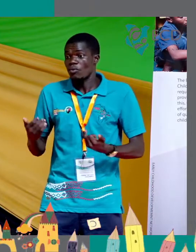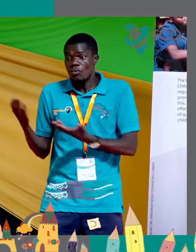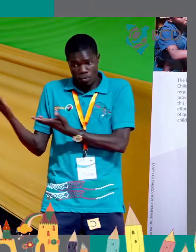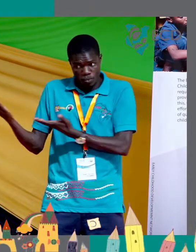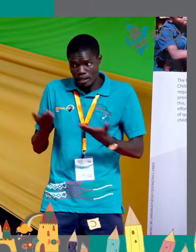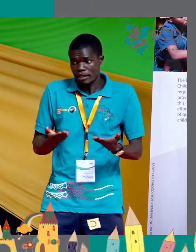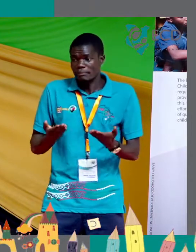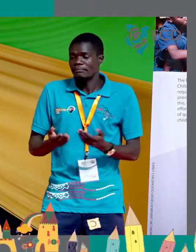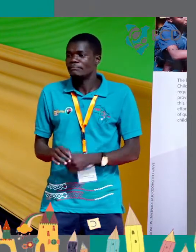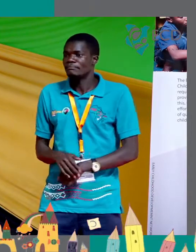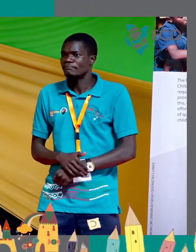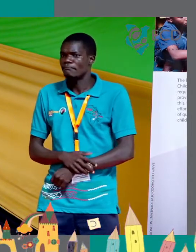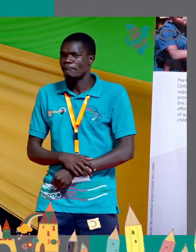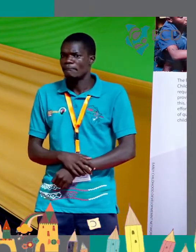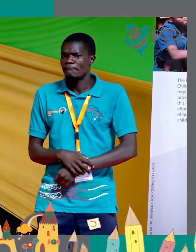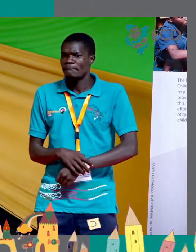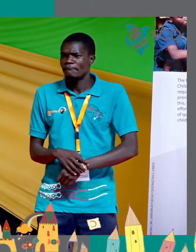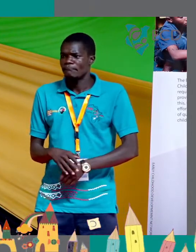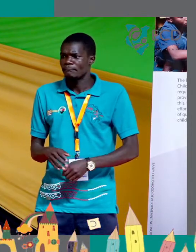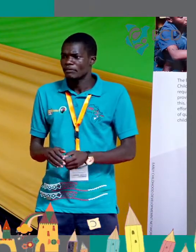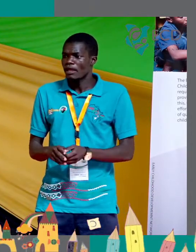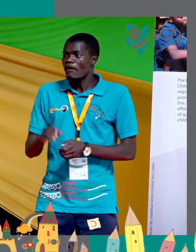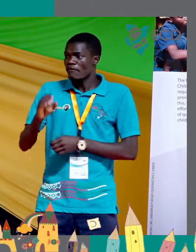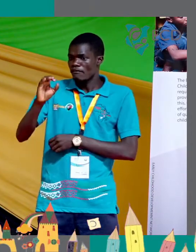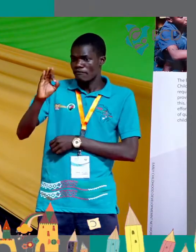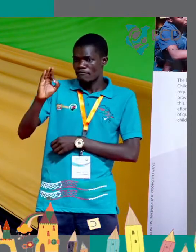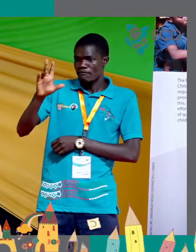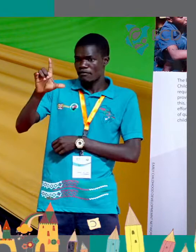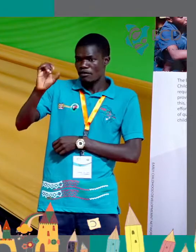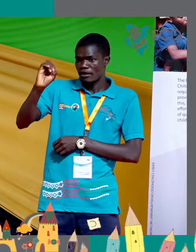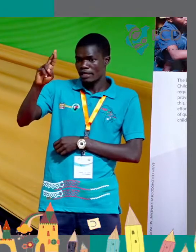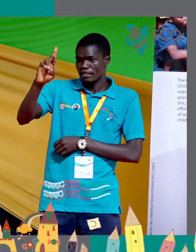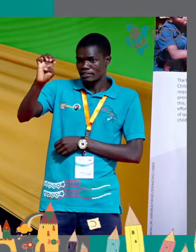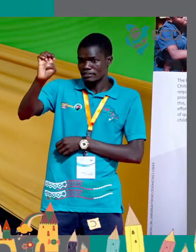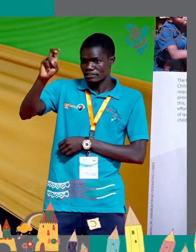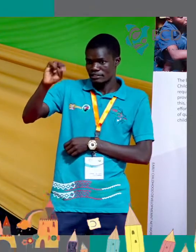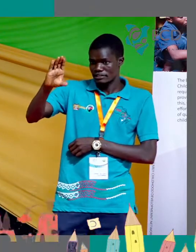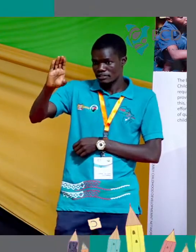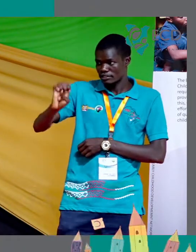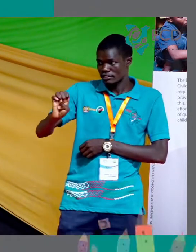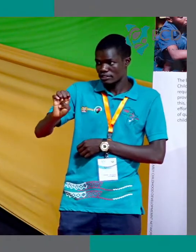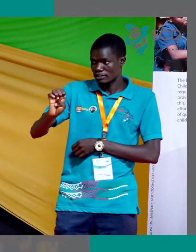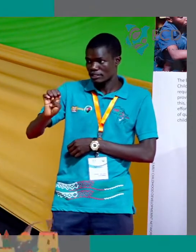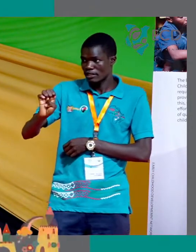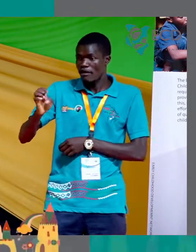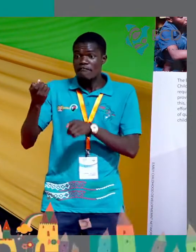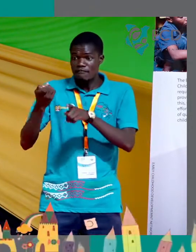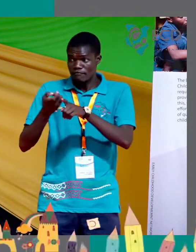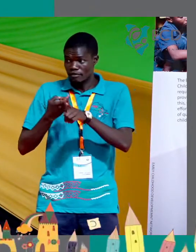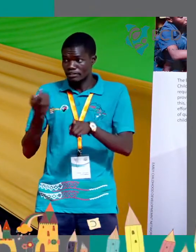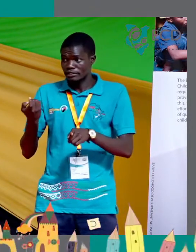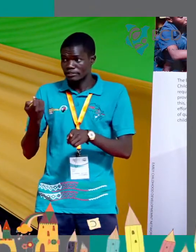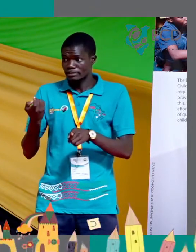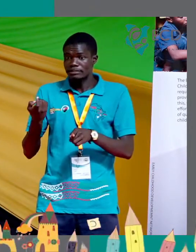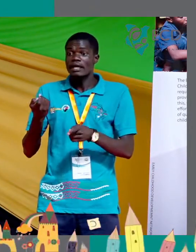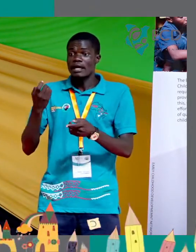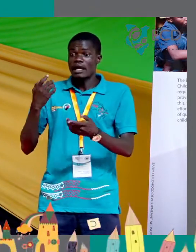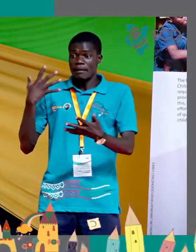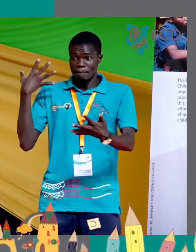welcome Madam Florence Monge from Commissioner